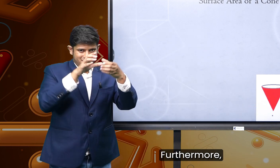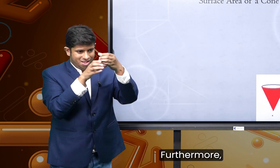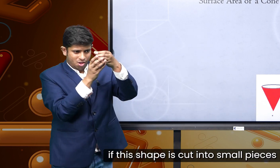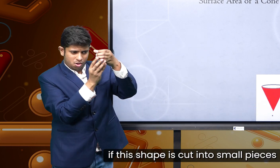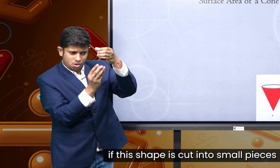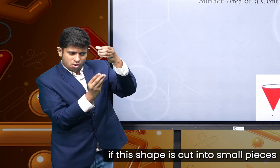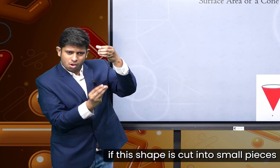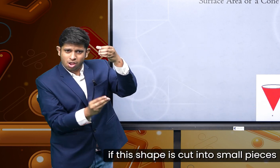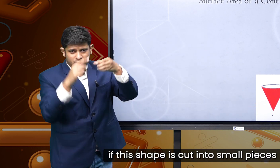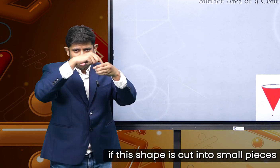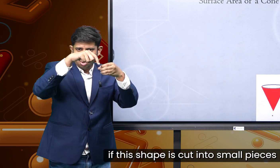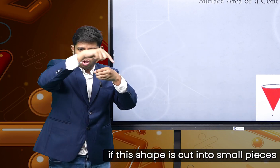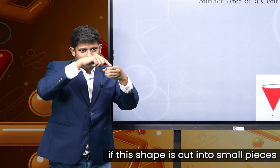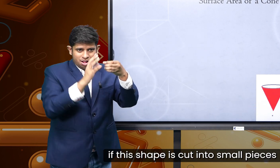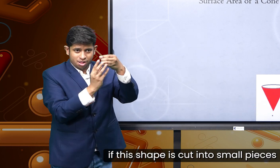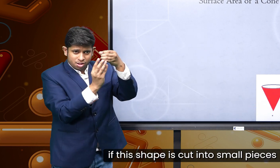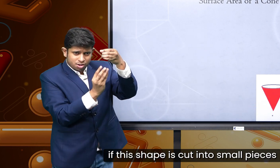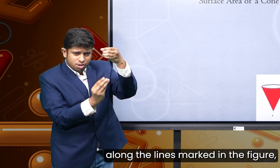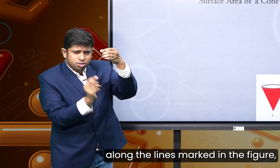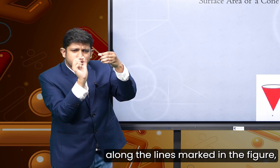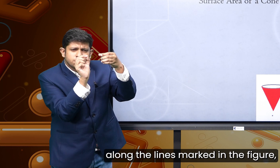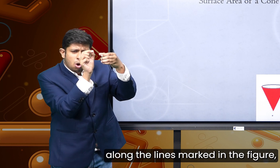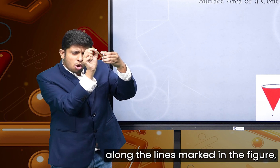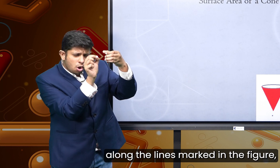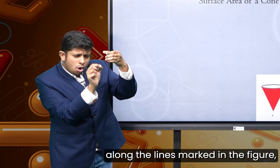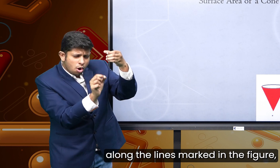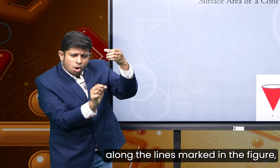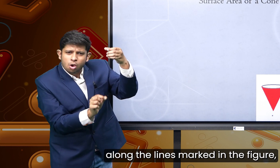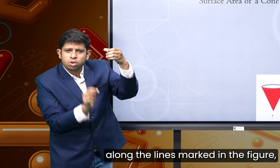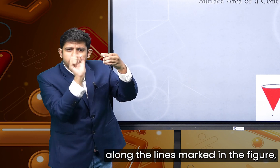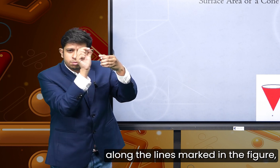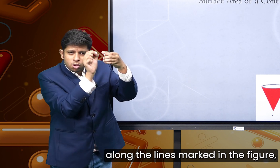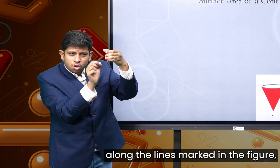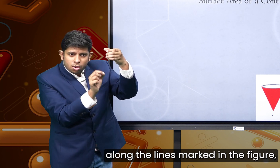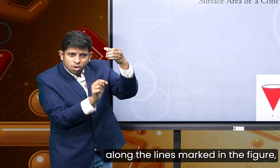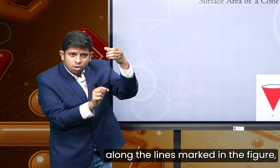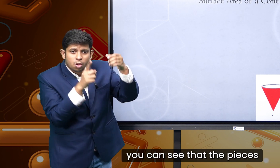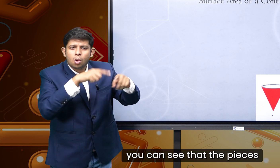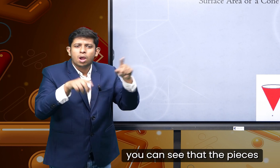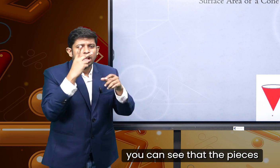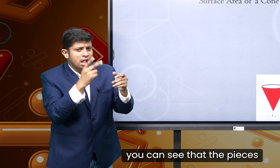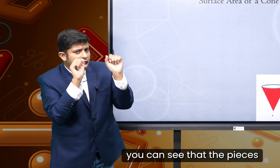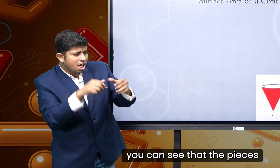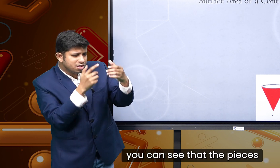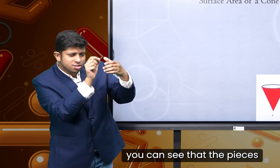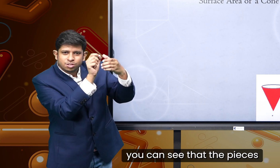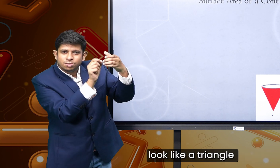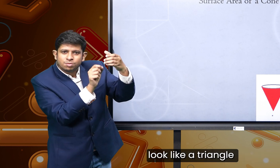Furthermore, if the shape is cut into small pieces along the lines marked in the figure, you can see that the pieces look like